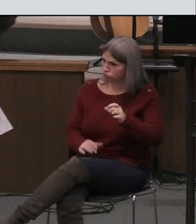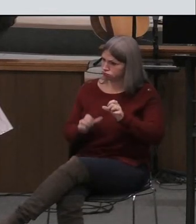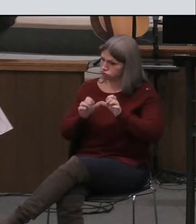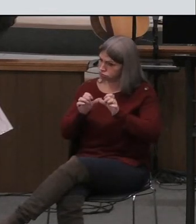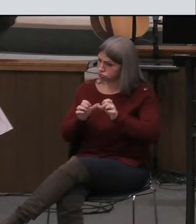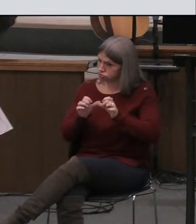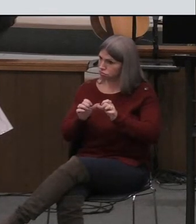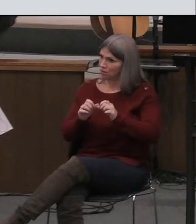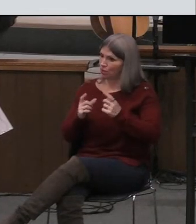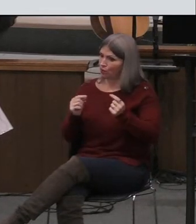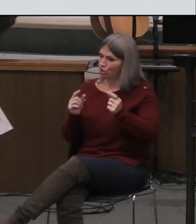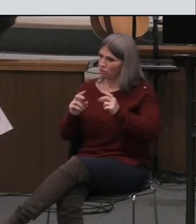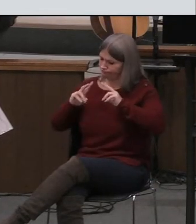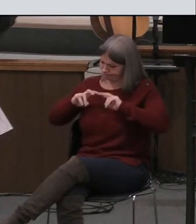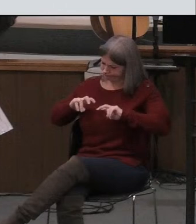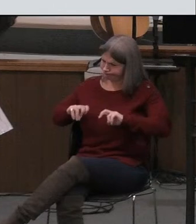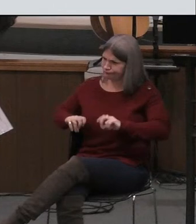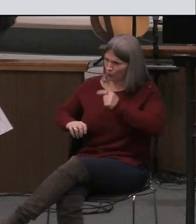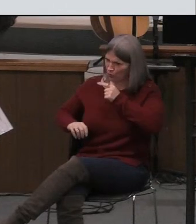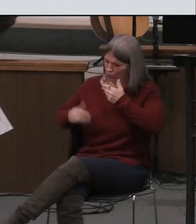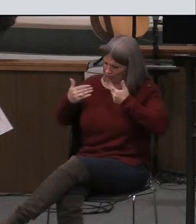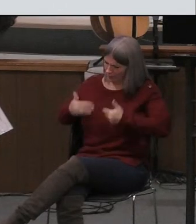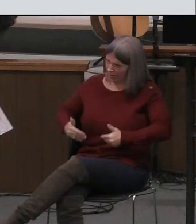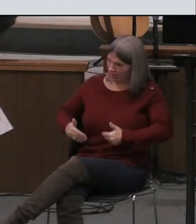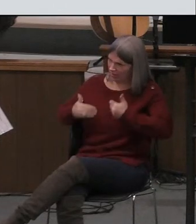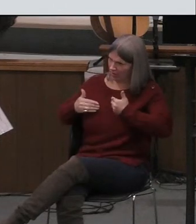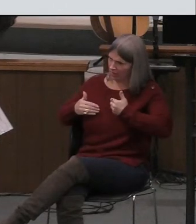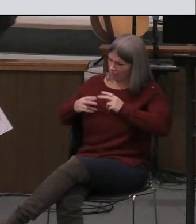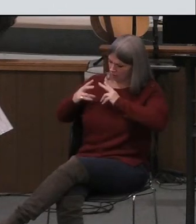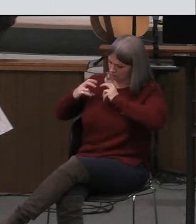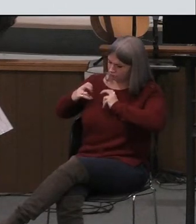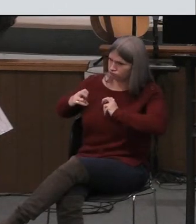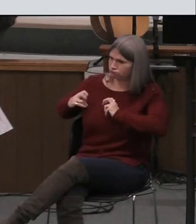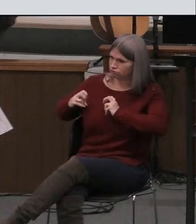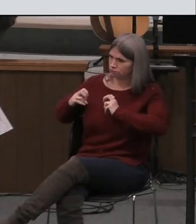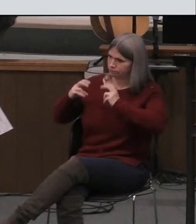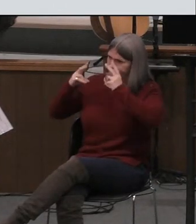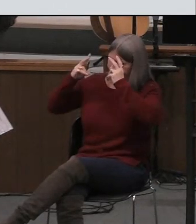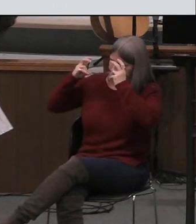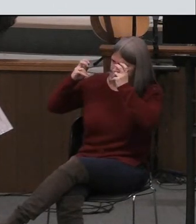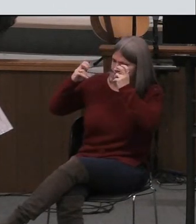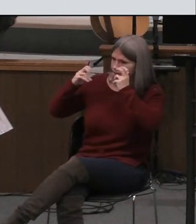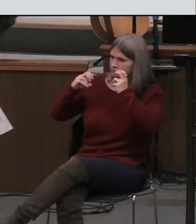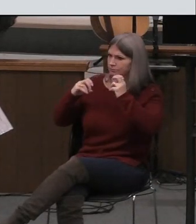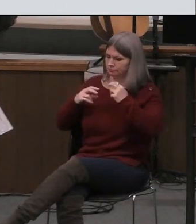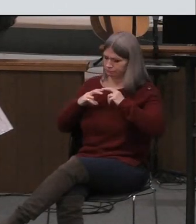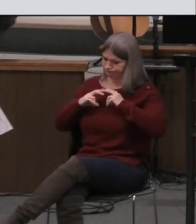continually examine themselves. I think one of the things I like about